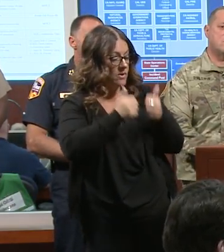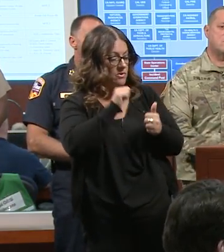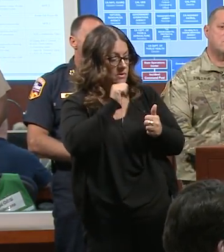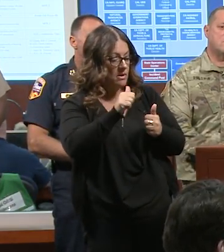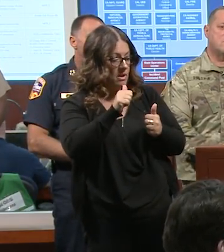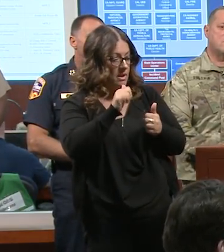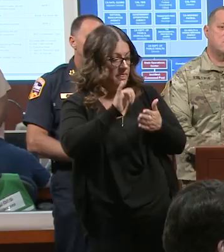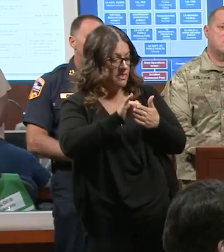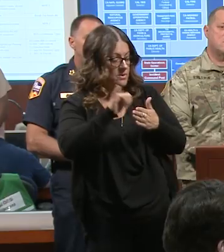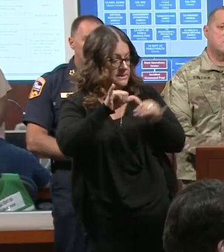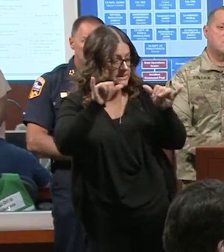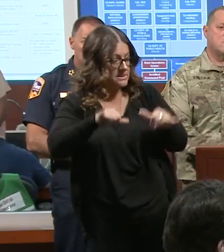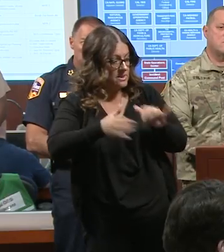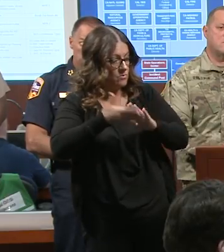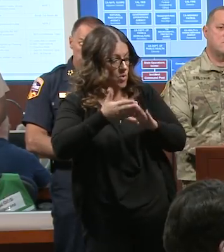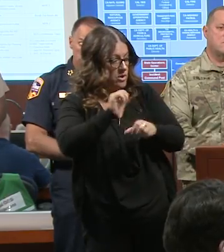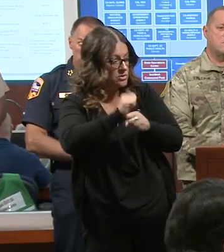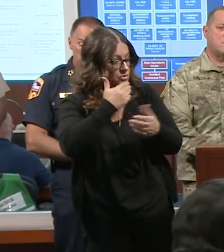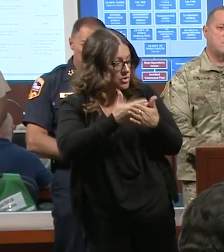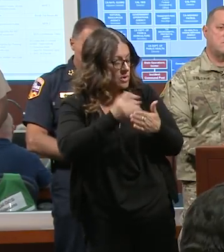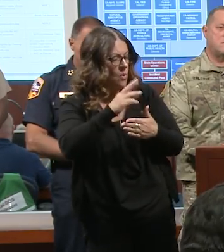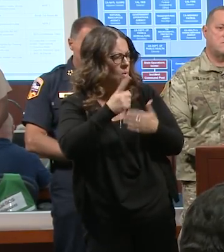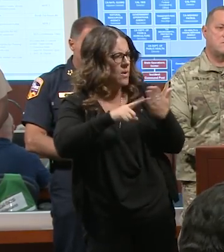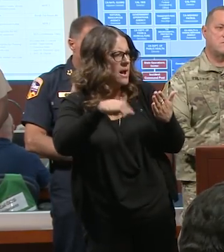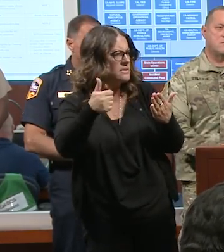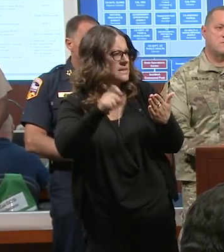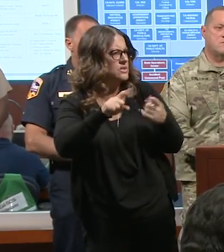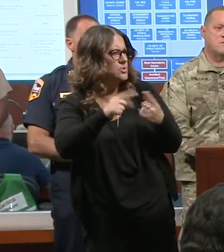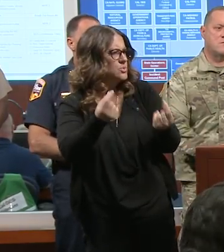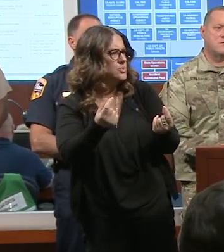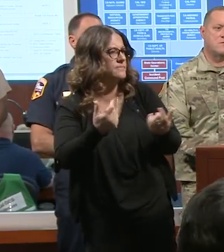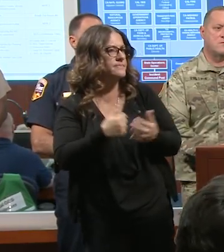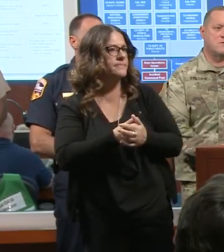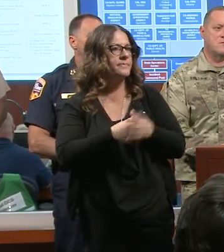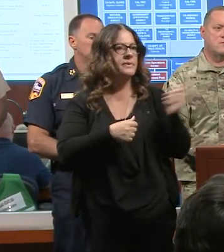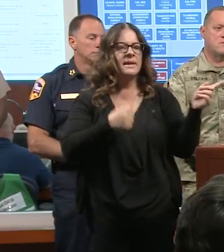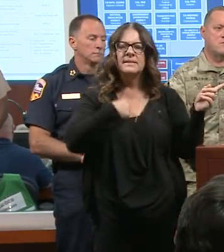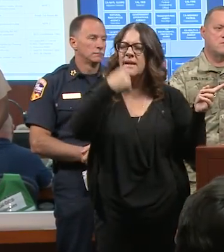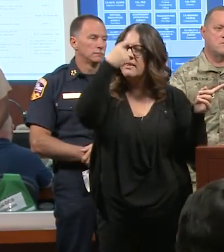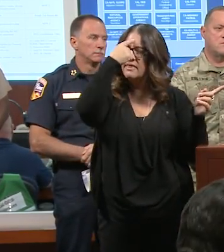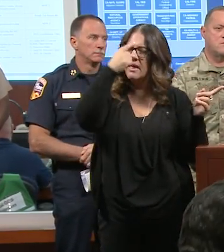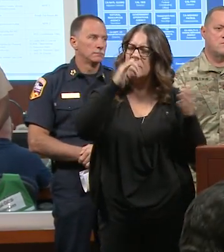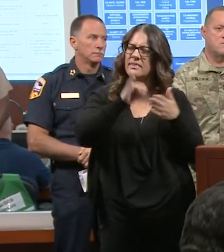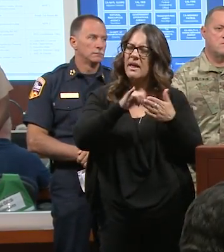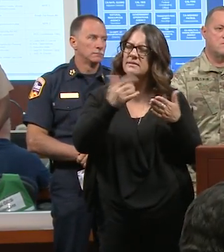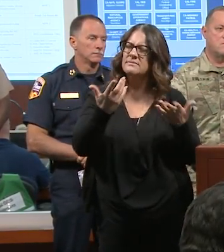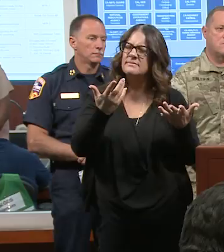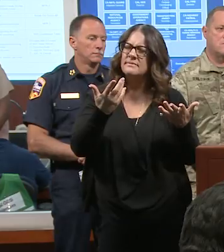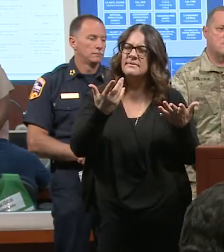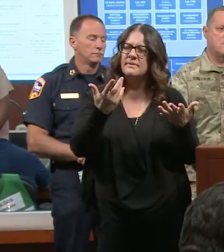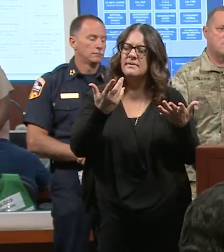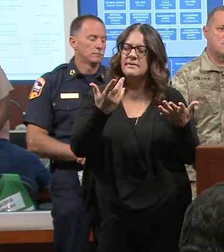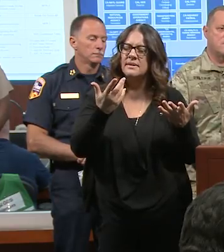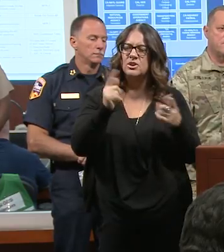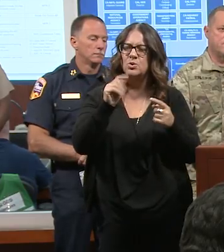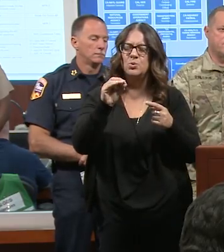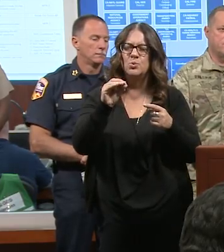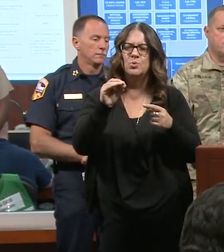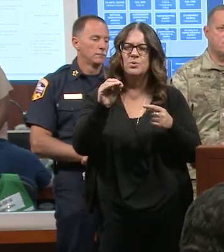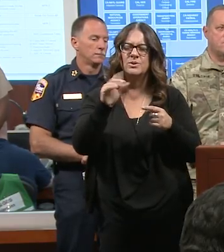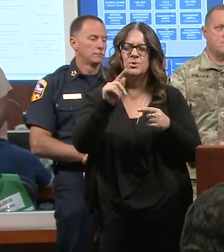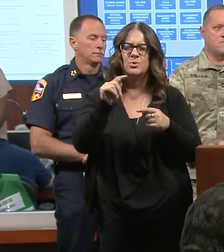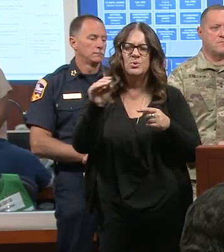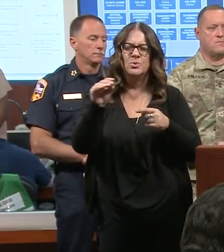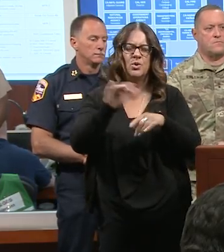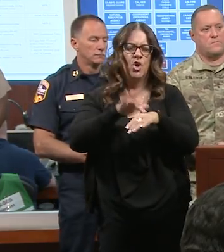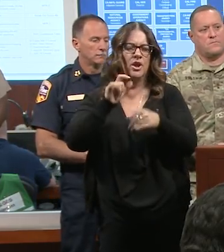the way those worked or does something more need to be done? Yeah, again, I think it's a little too premature to determine what actually